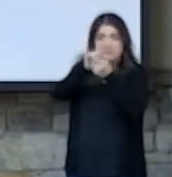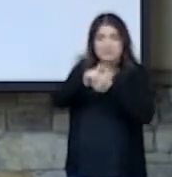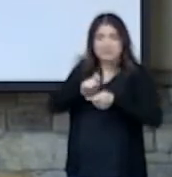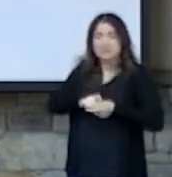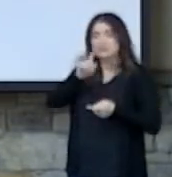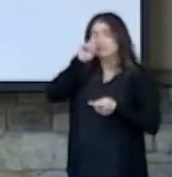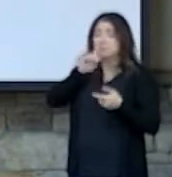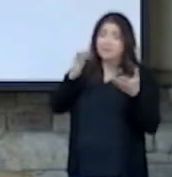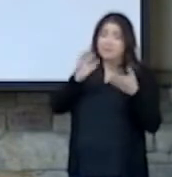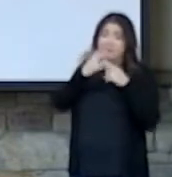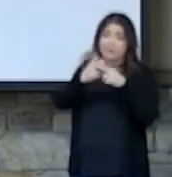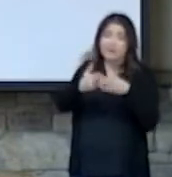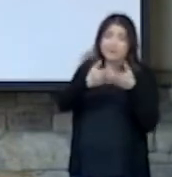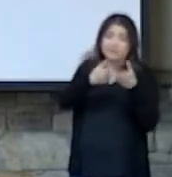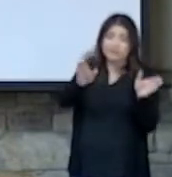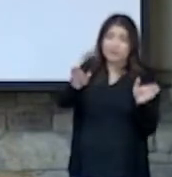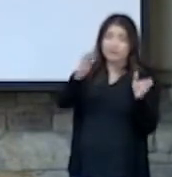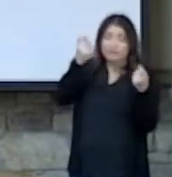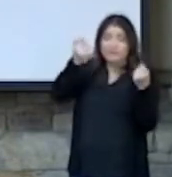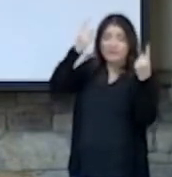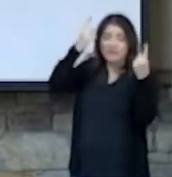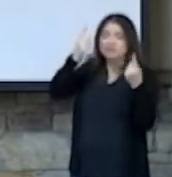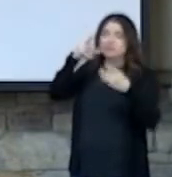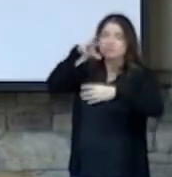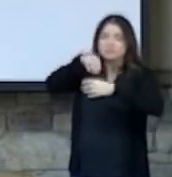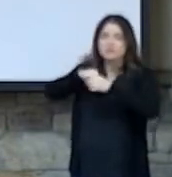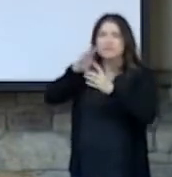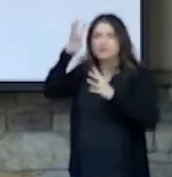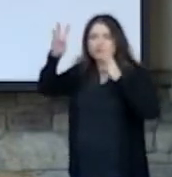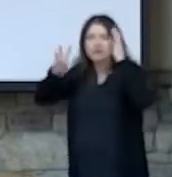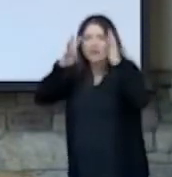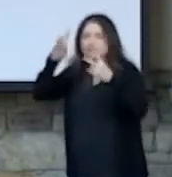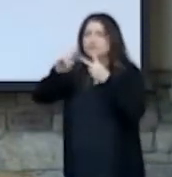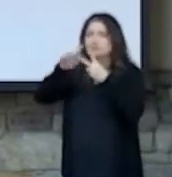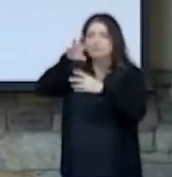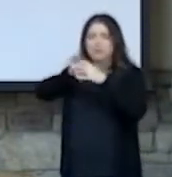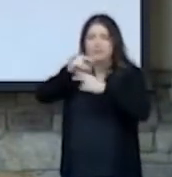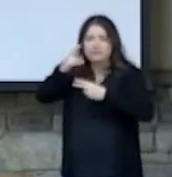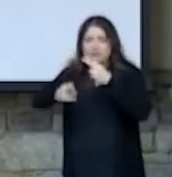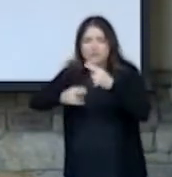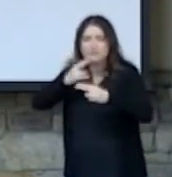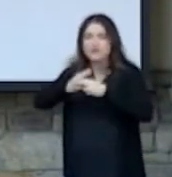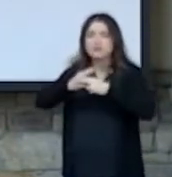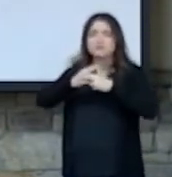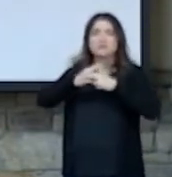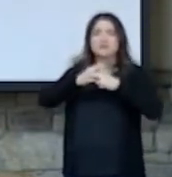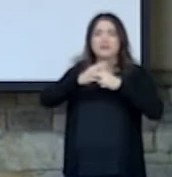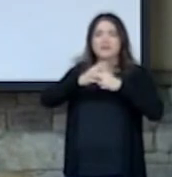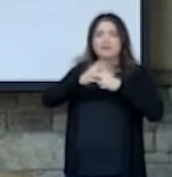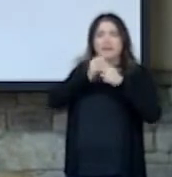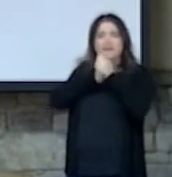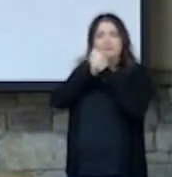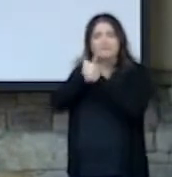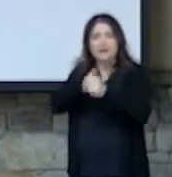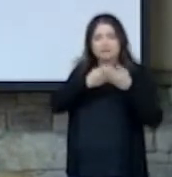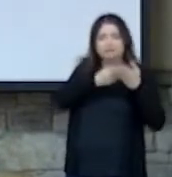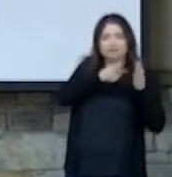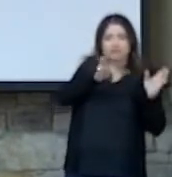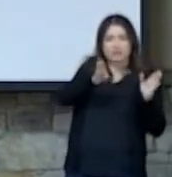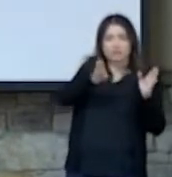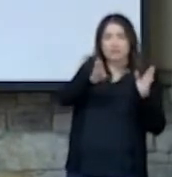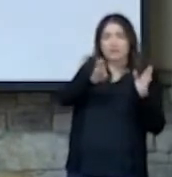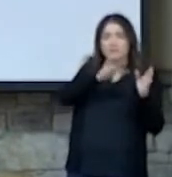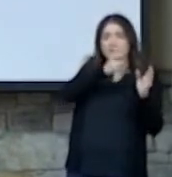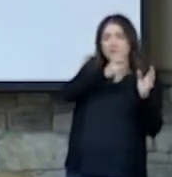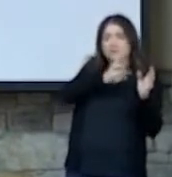call that general revelation. It was a part of the creation. It was a part of the universe. But once they got to Jerusalem and stood before Herod,